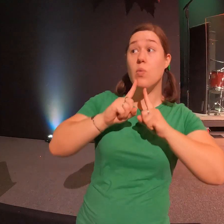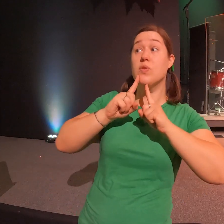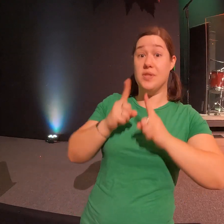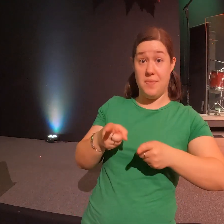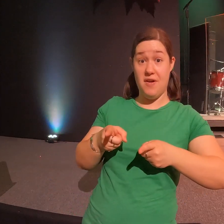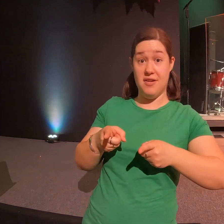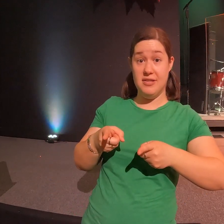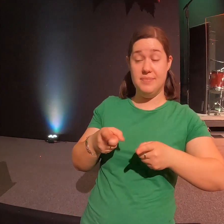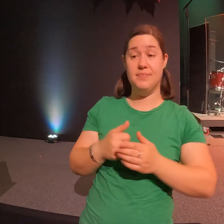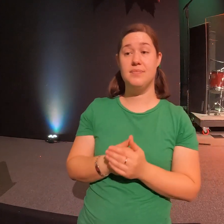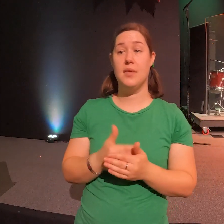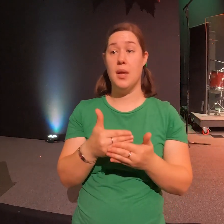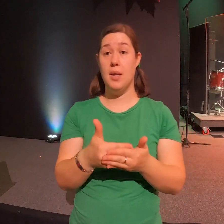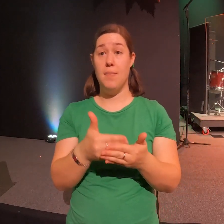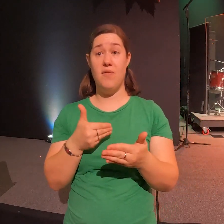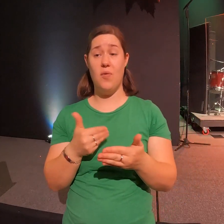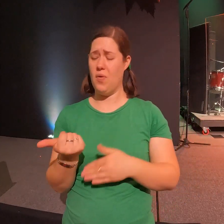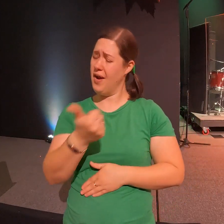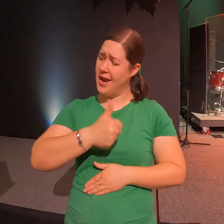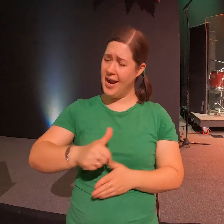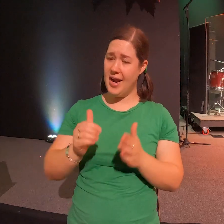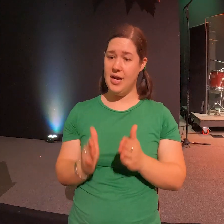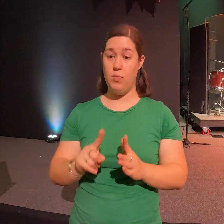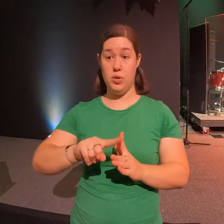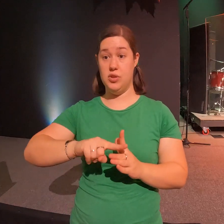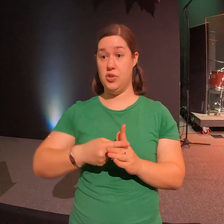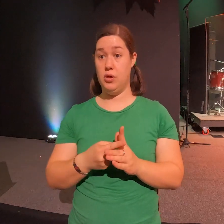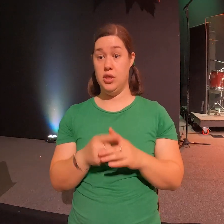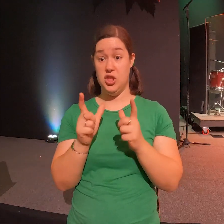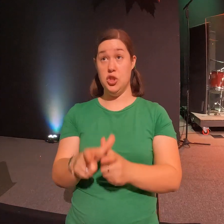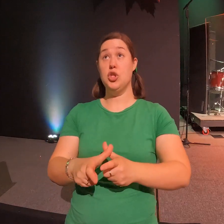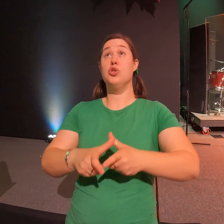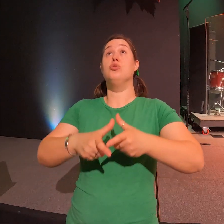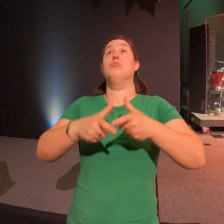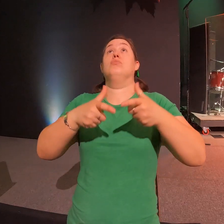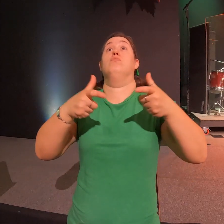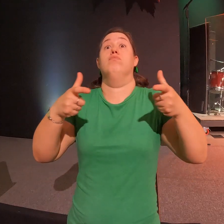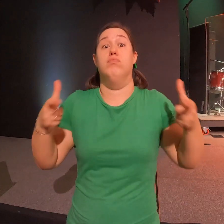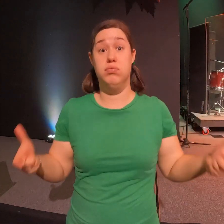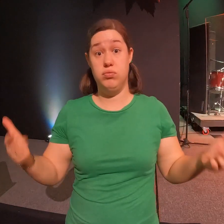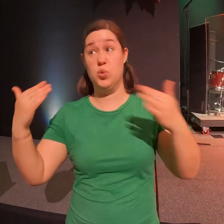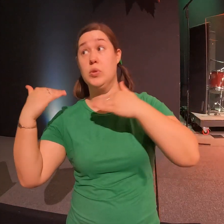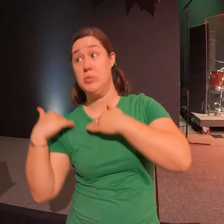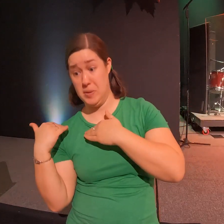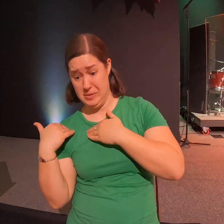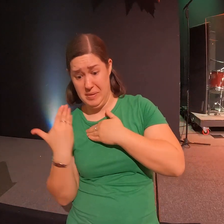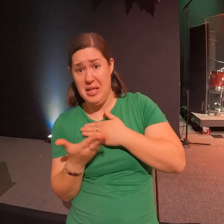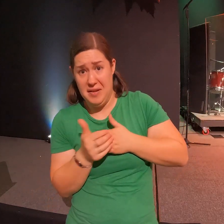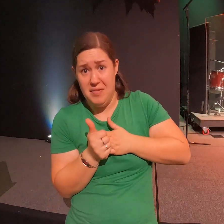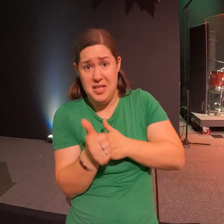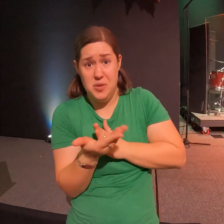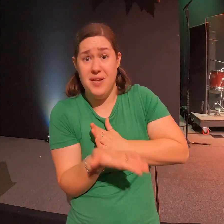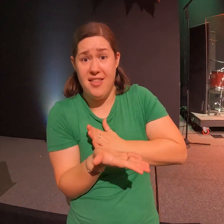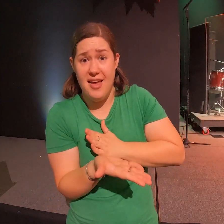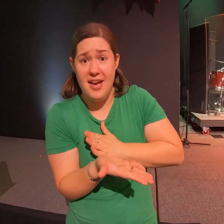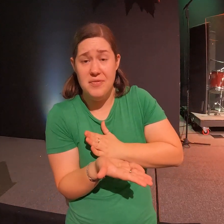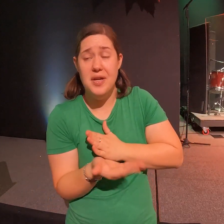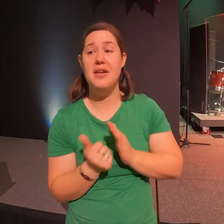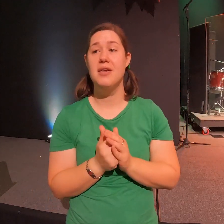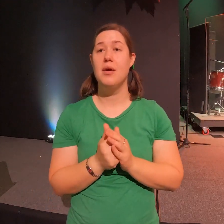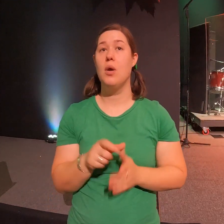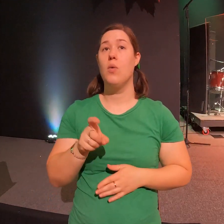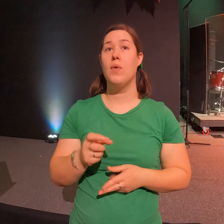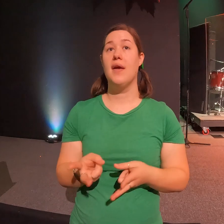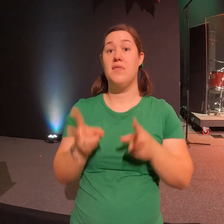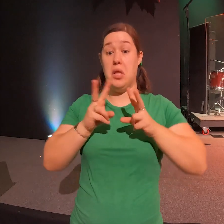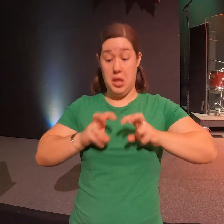anyone can even undertake such a massive amount of responsibility, we have to look deep within and realize